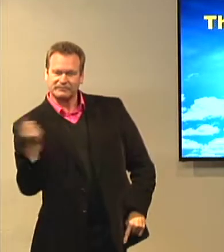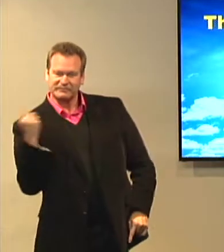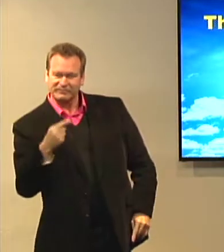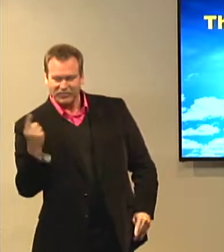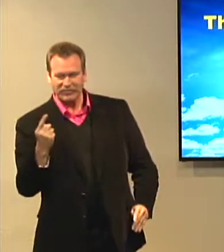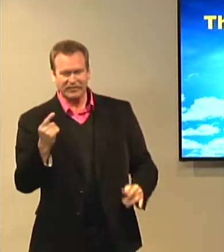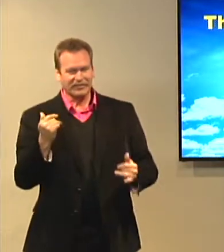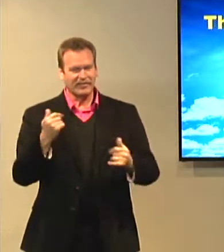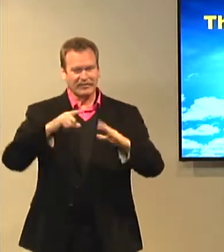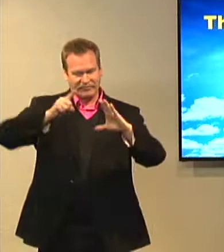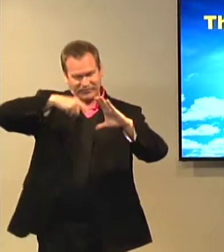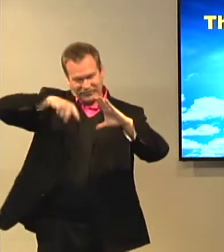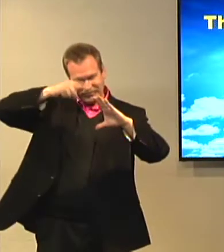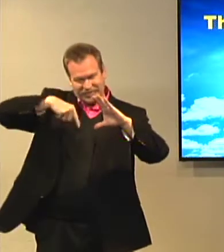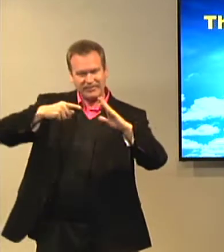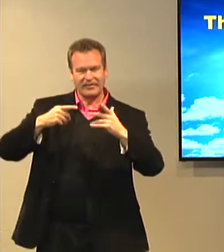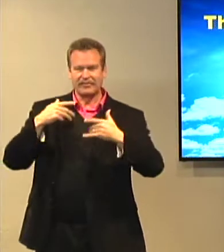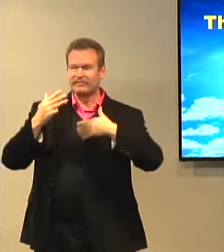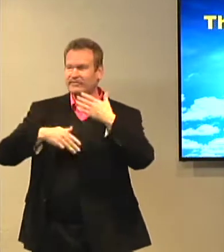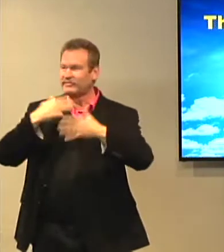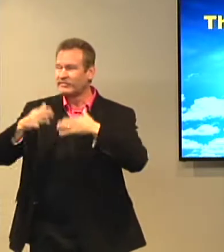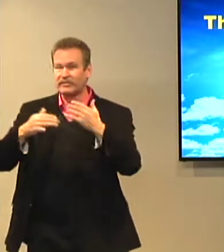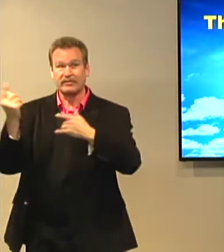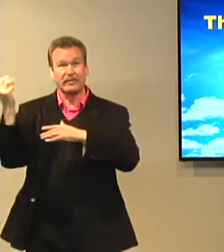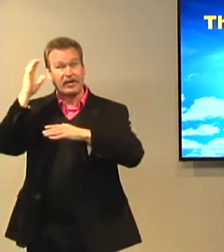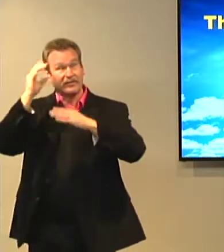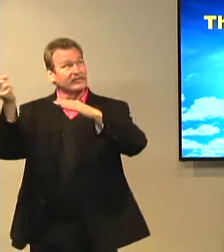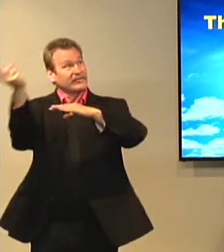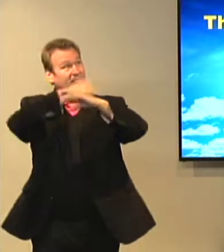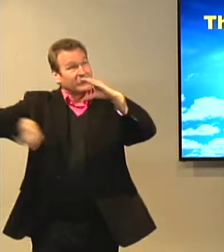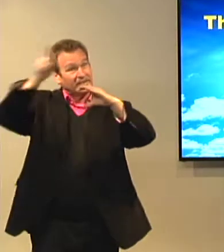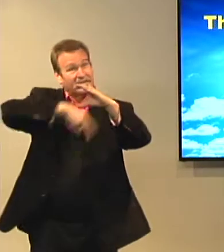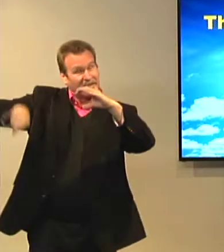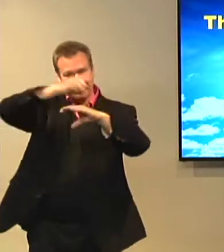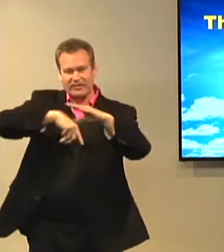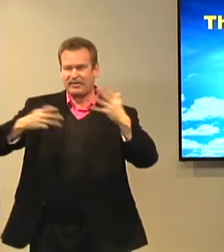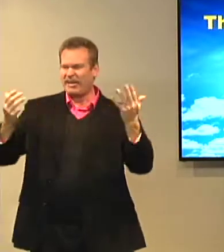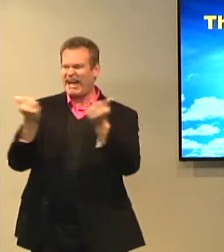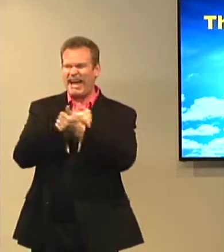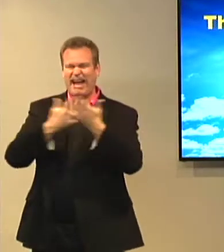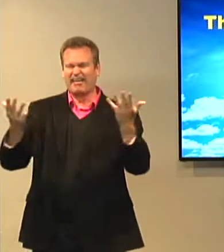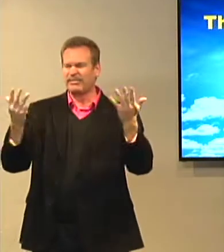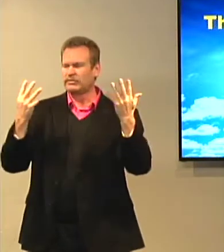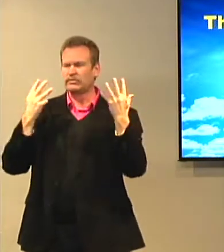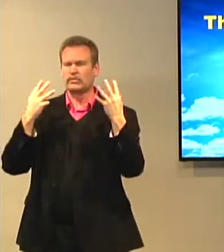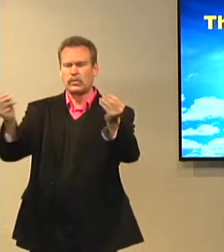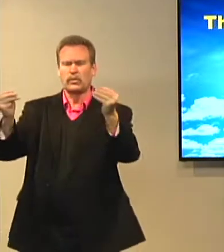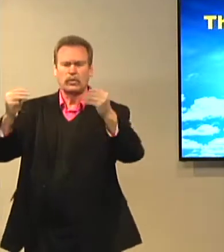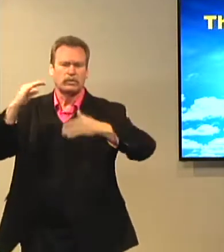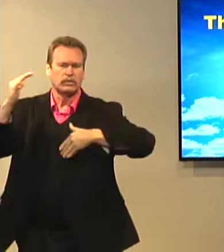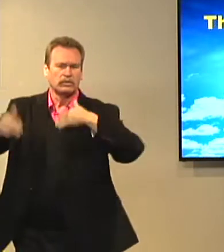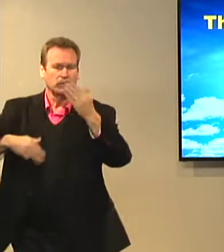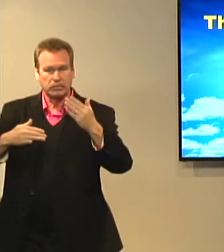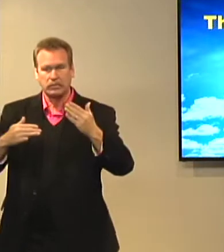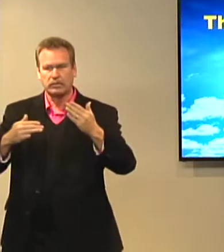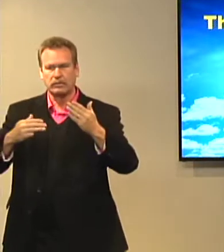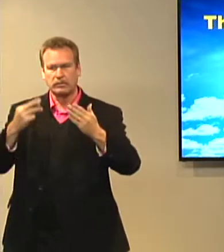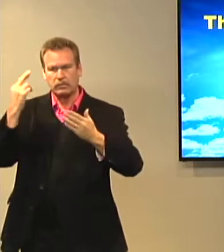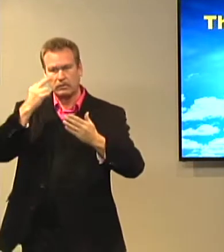are limited, my days are numbered, the clock's winding down, you know? Time is flying by,